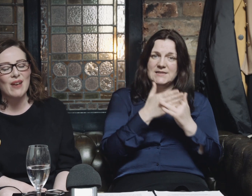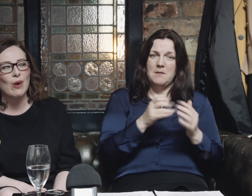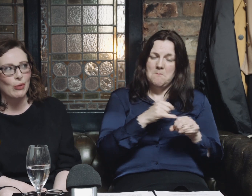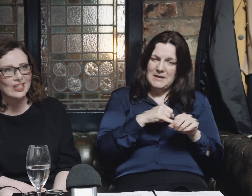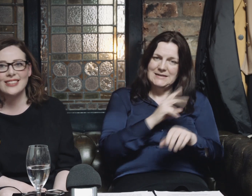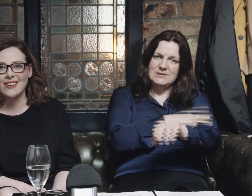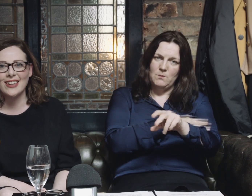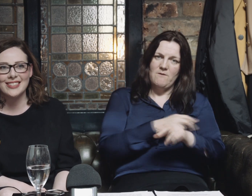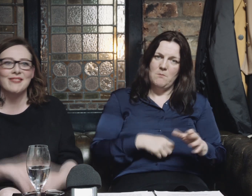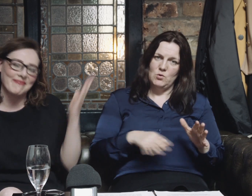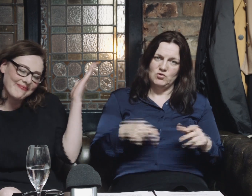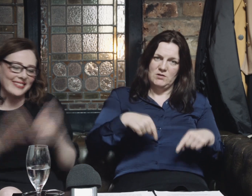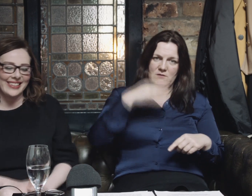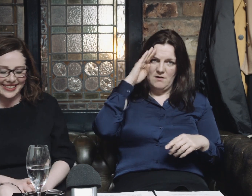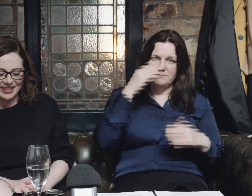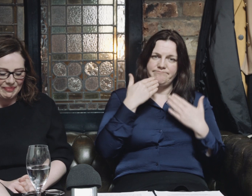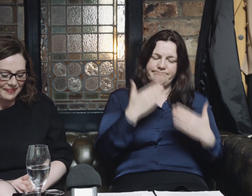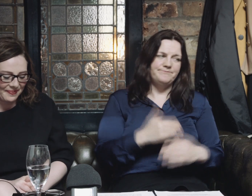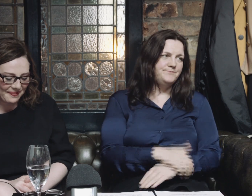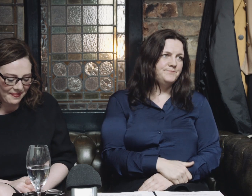supervised abortions in Ireland.